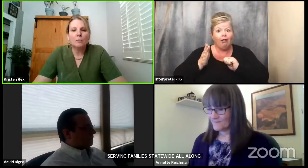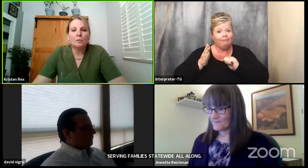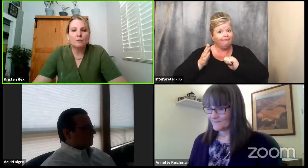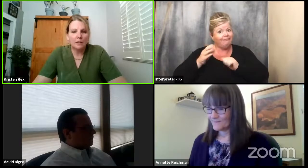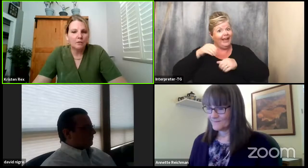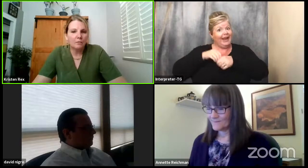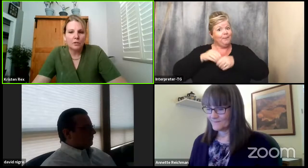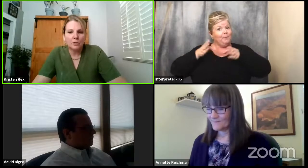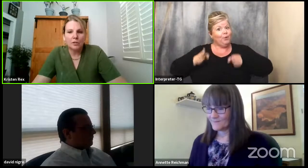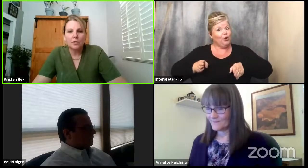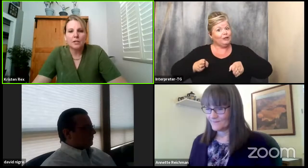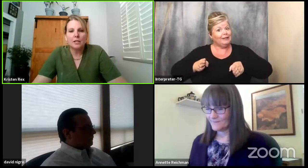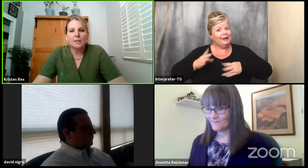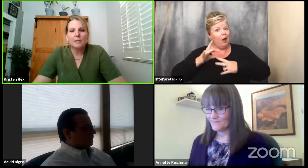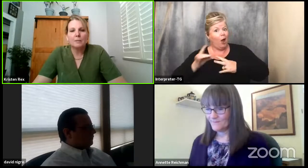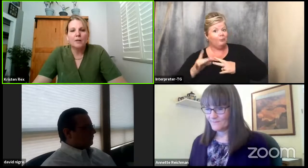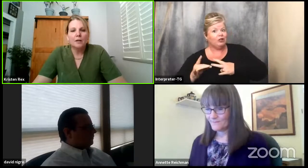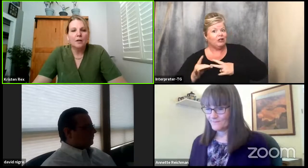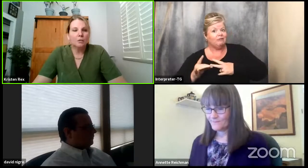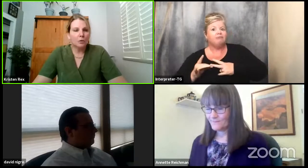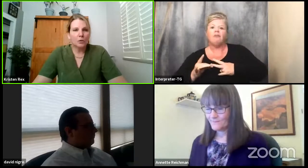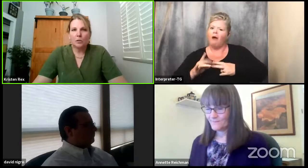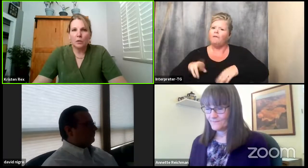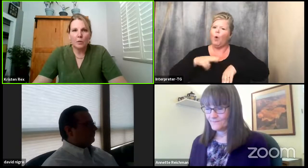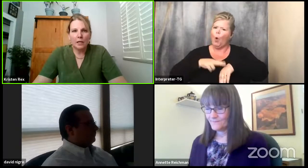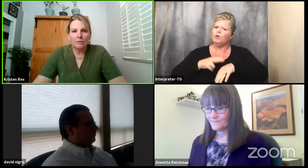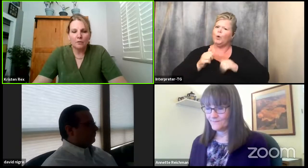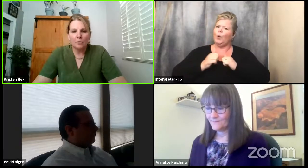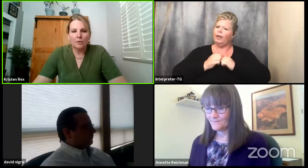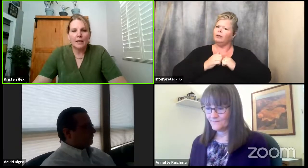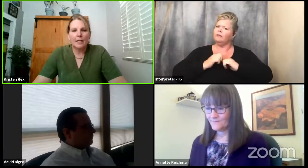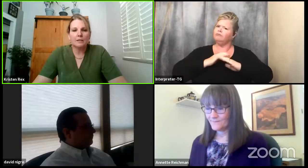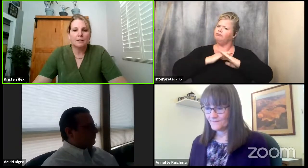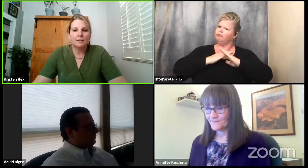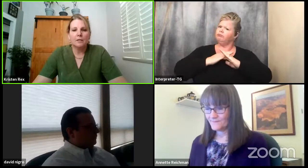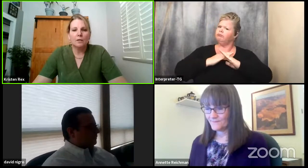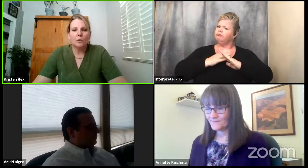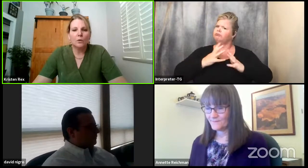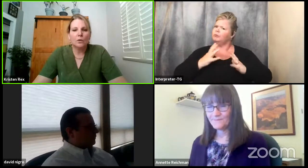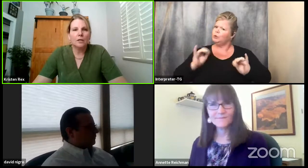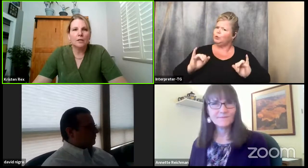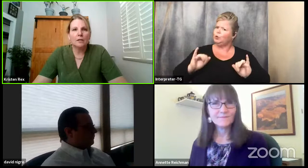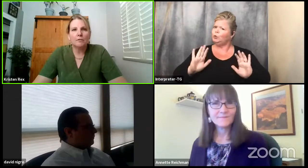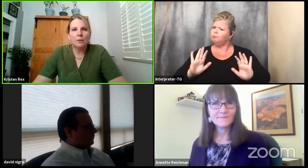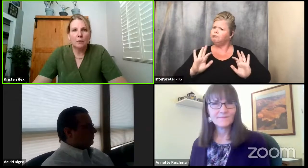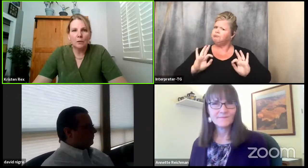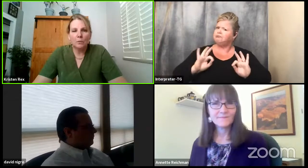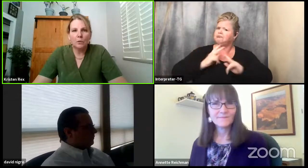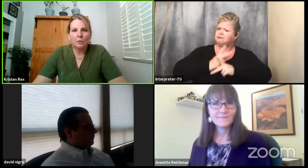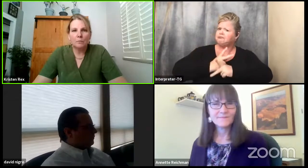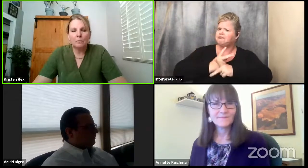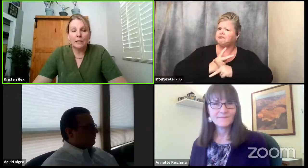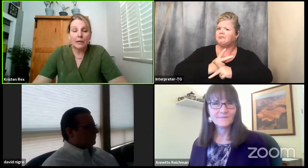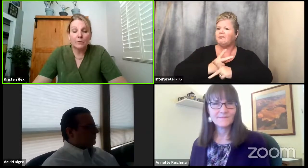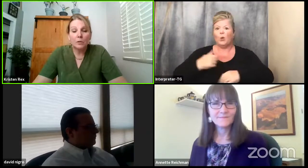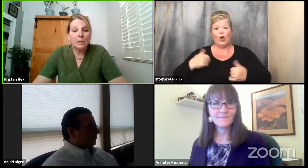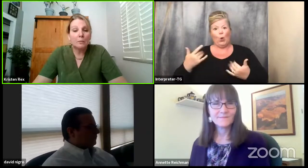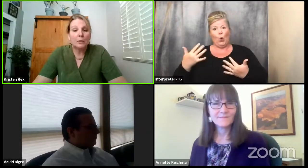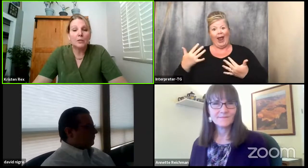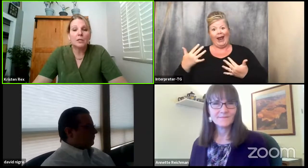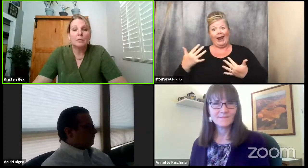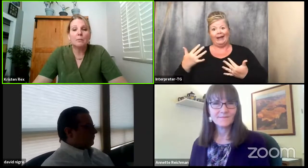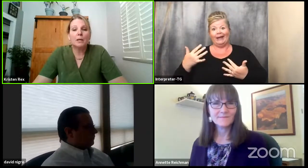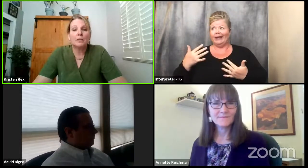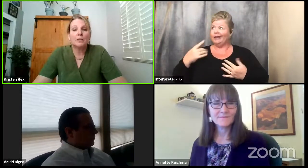option with preventative measures. Of course, we're all waiting for that order of when we will be allowed to